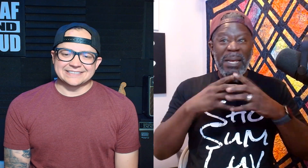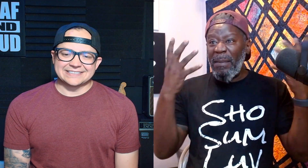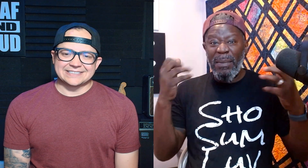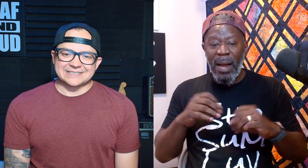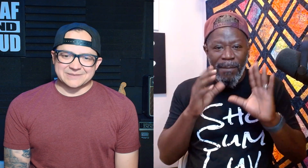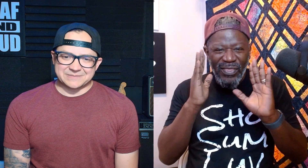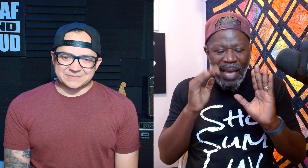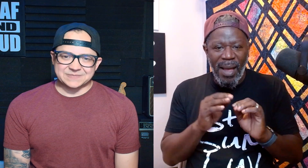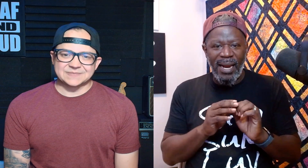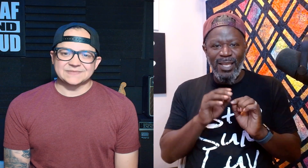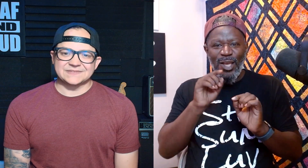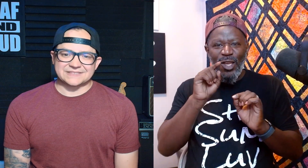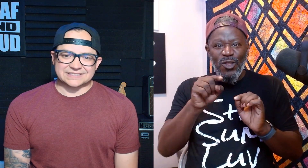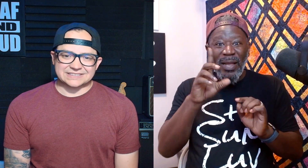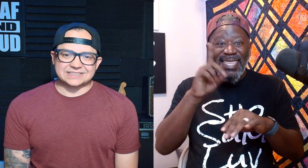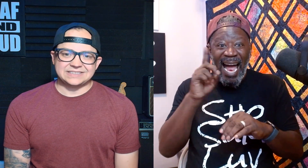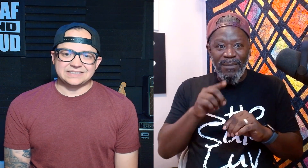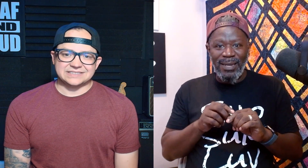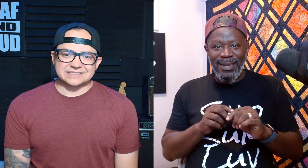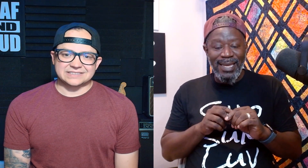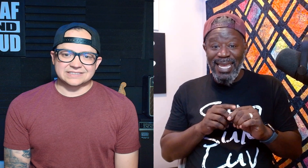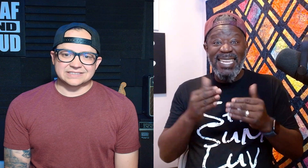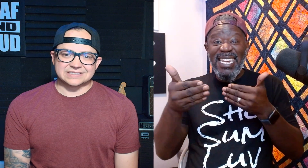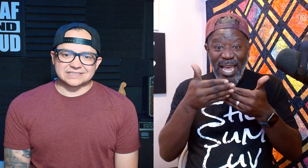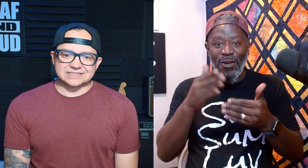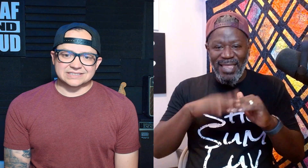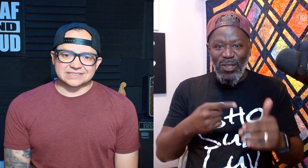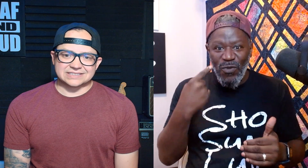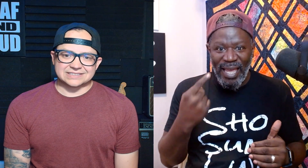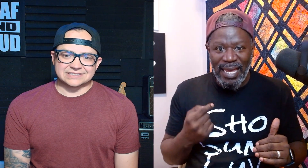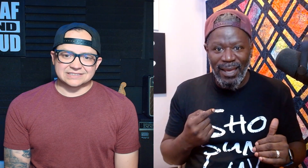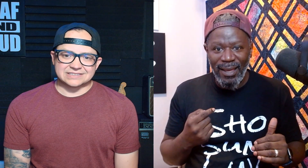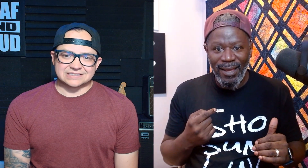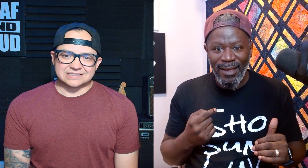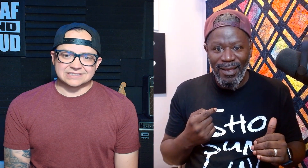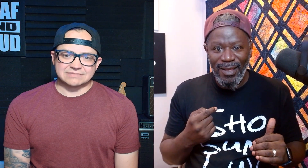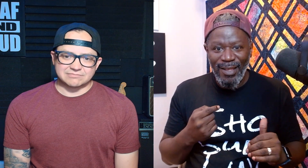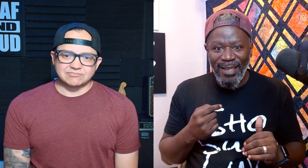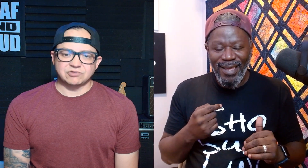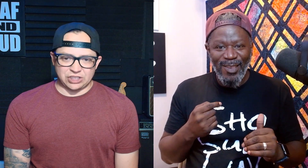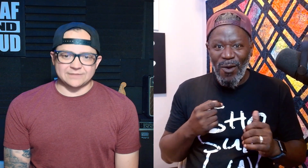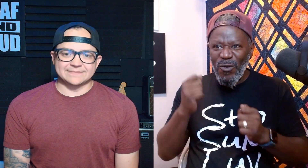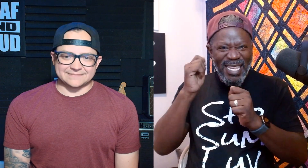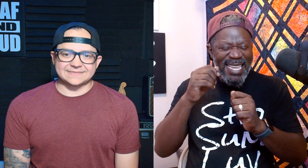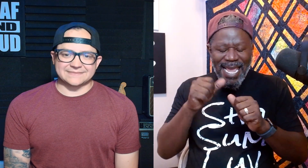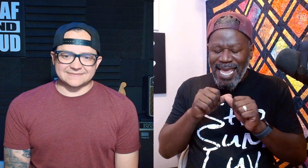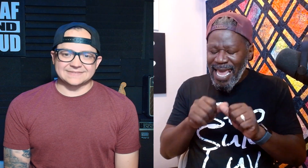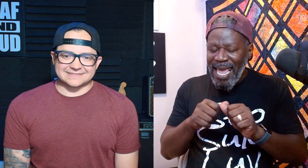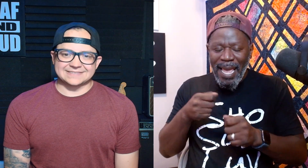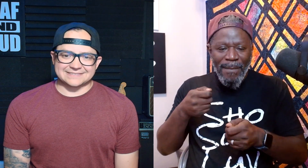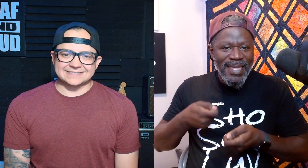nothing's happening, blah, blah, blah, blah. But think about it. Your diamond is nearer than you think. Right. So you